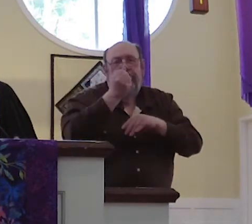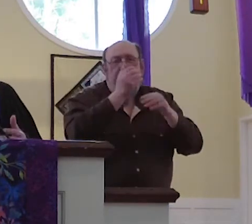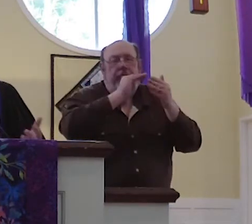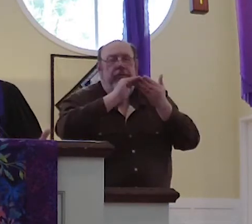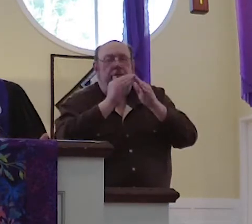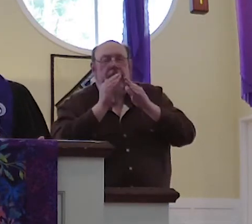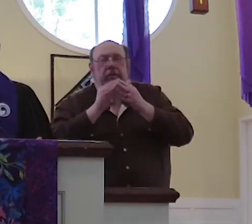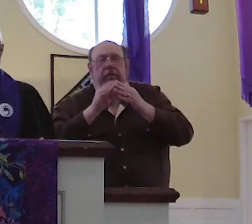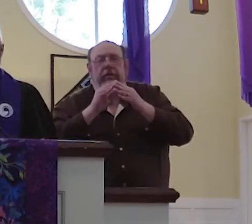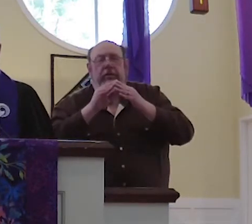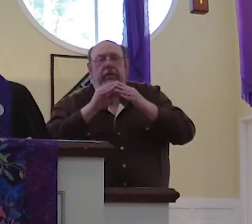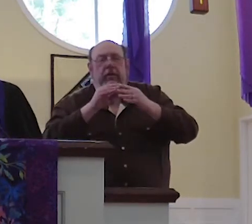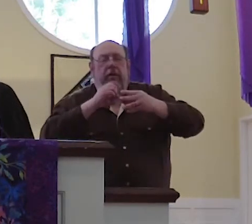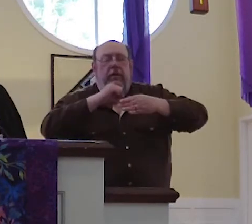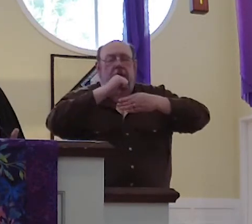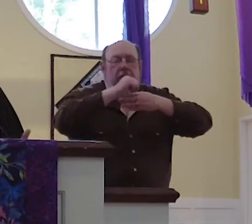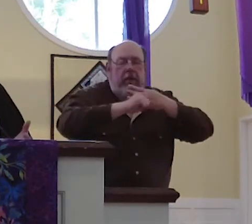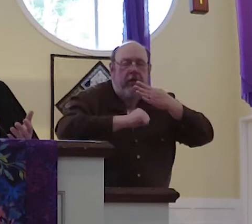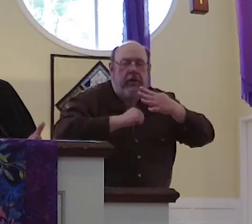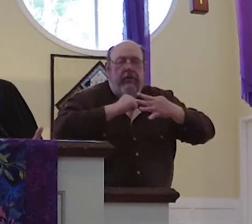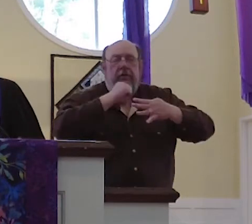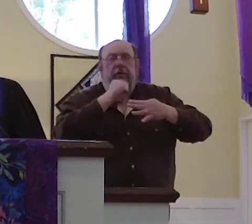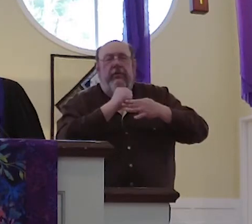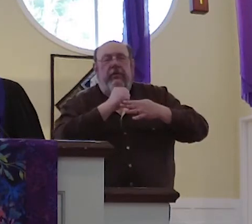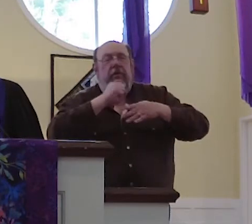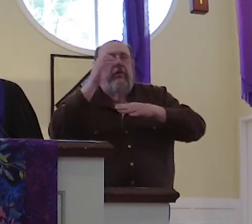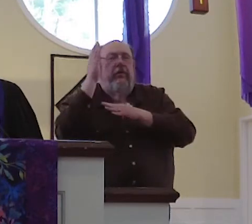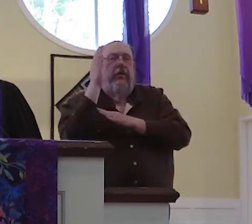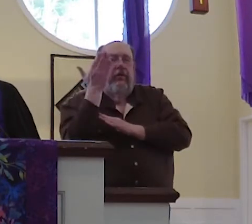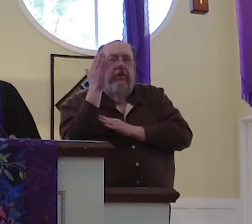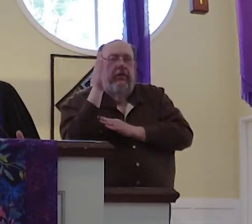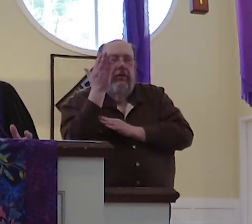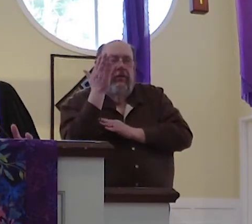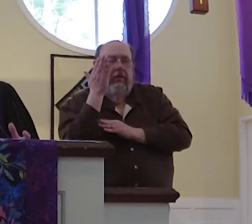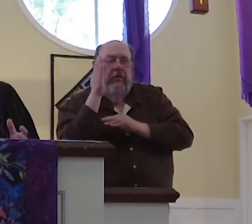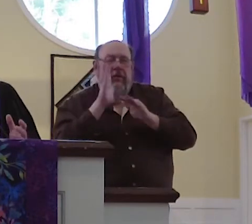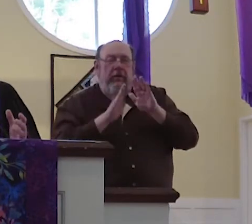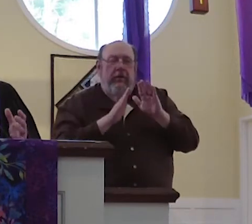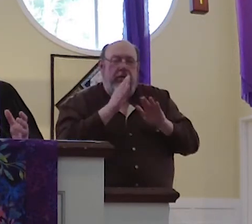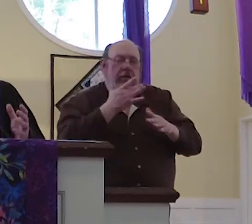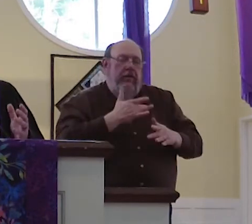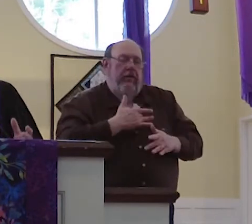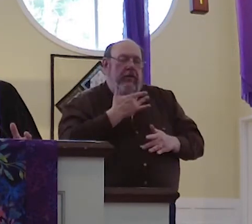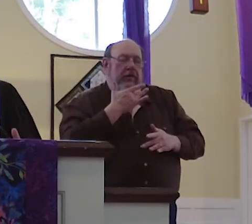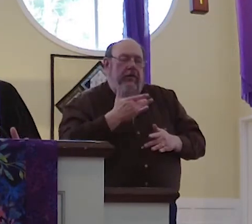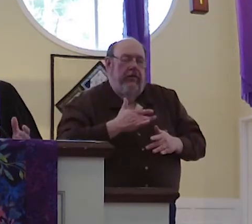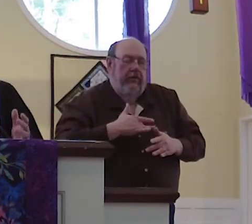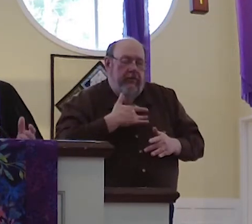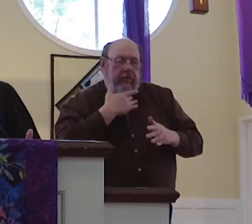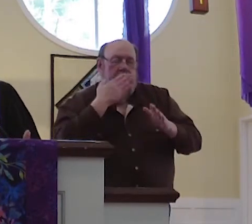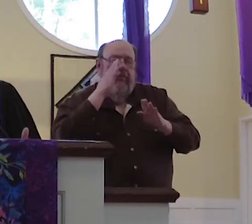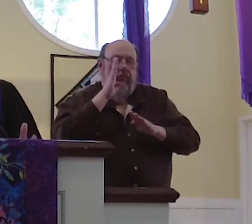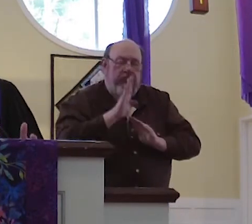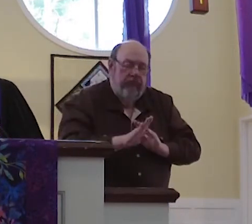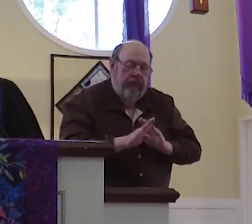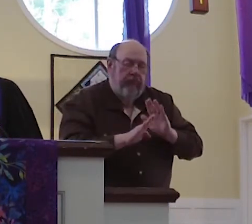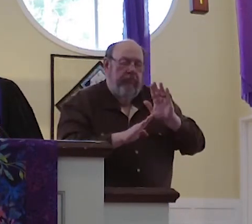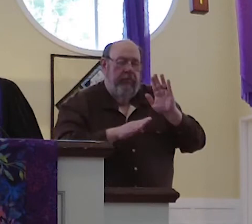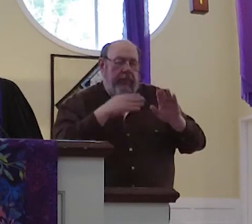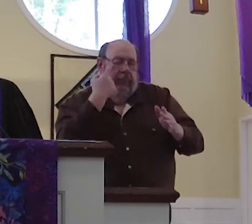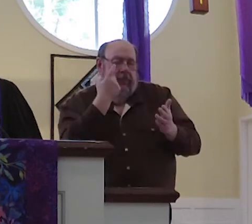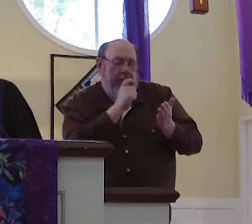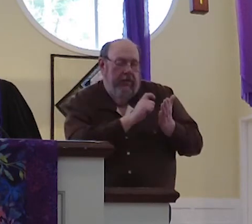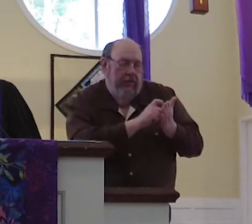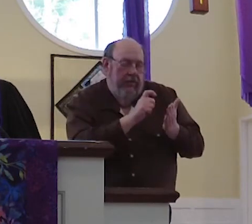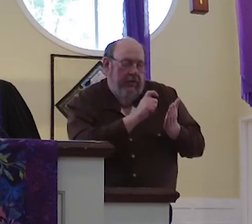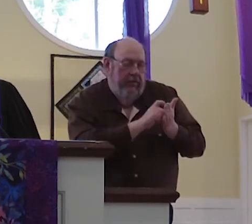In this season, we're called to reflect upon each step of that journey, to feel each footfall and to notice